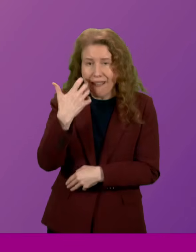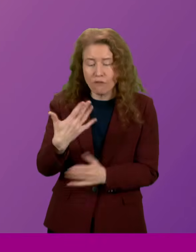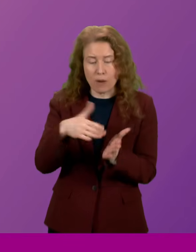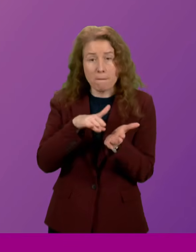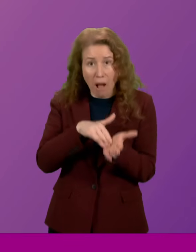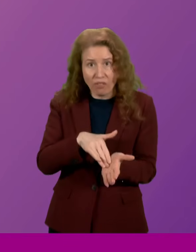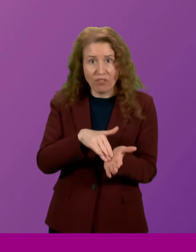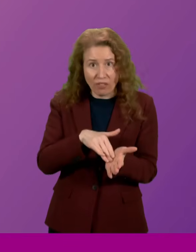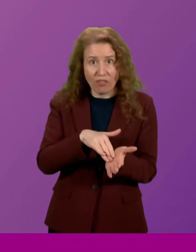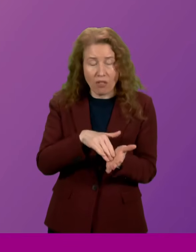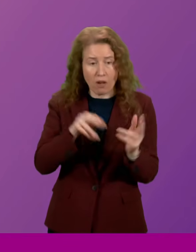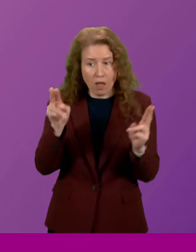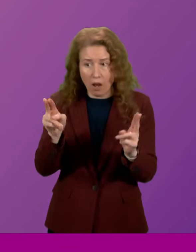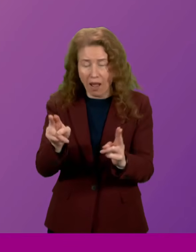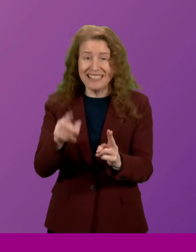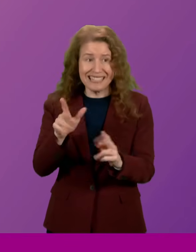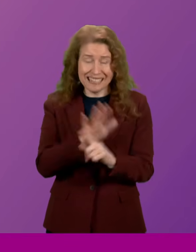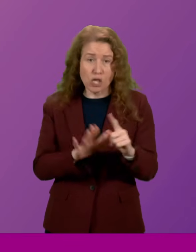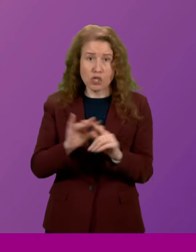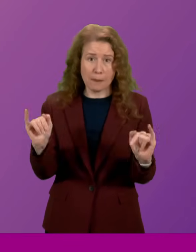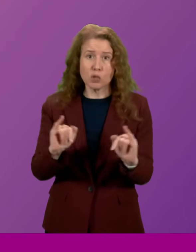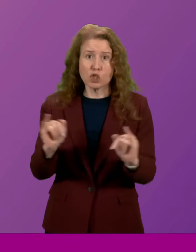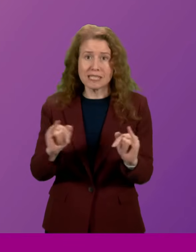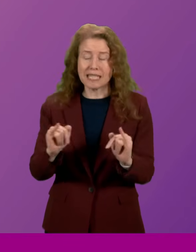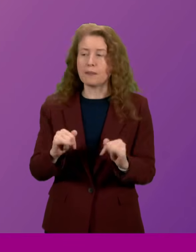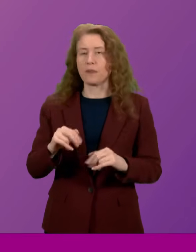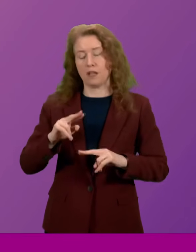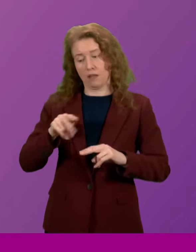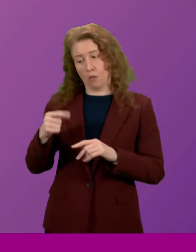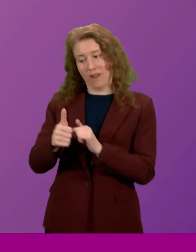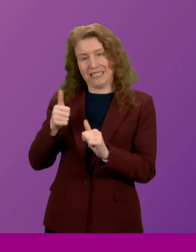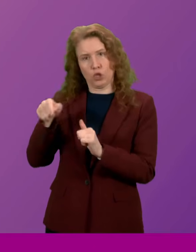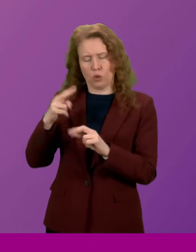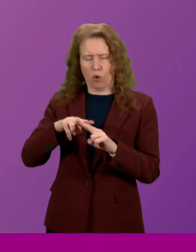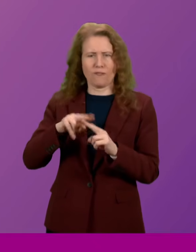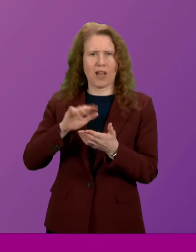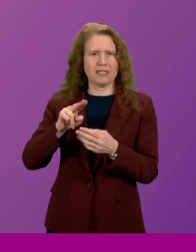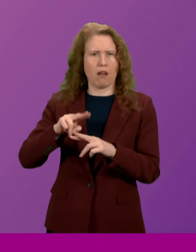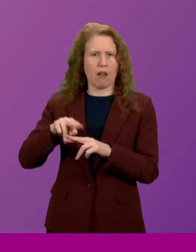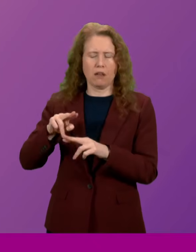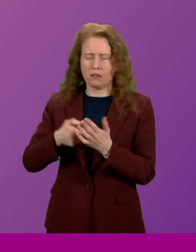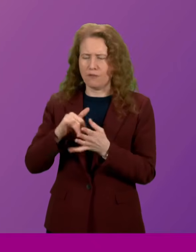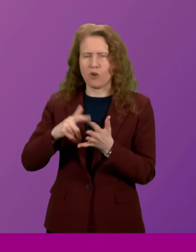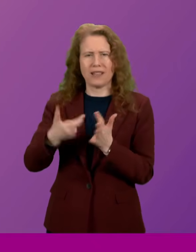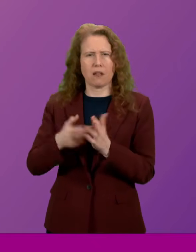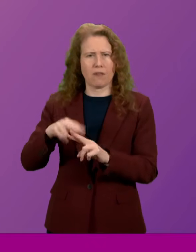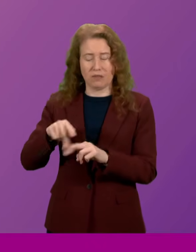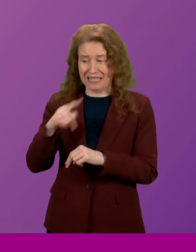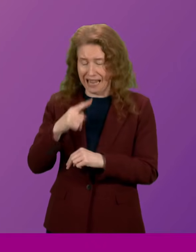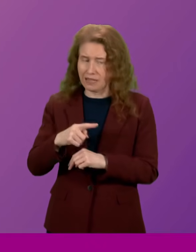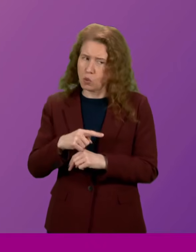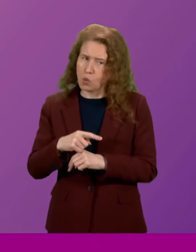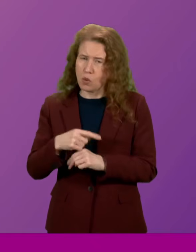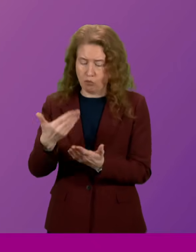month. This is a national emergency. The Fraser of Allender Institute today released a new report which warns that, and I